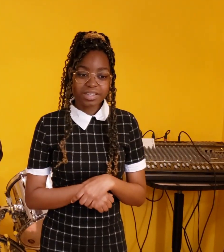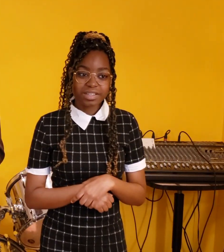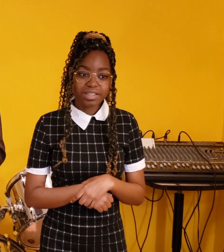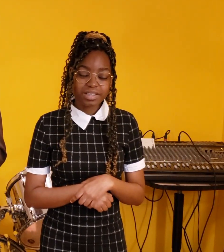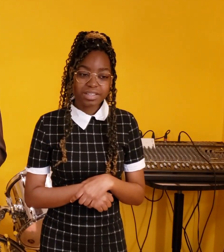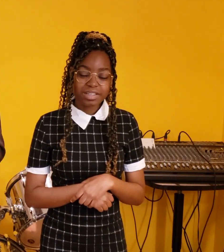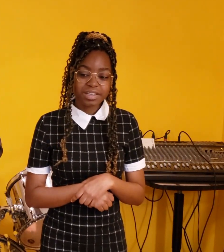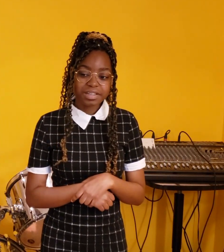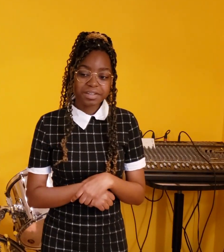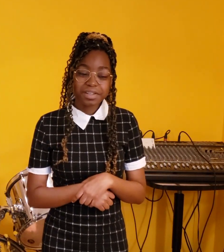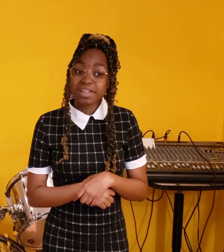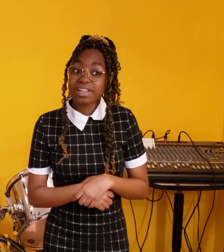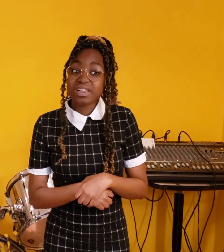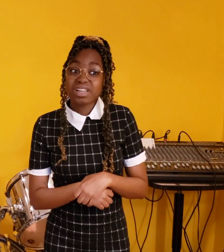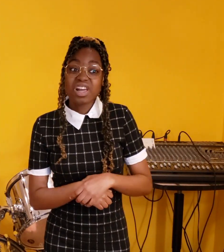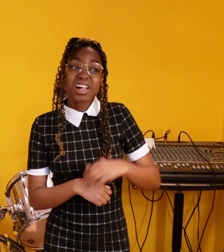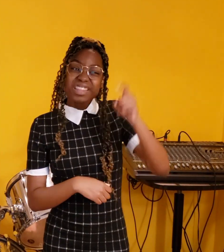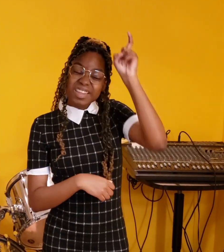See that?